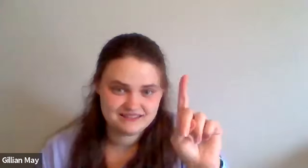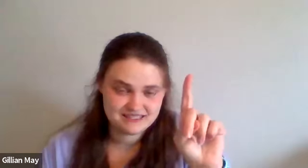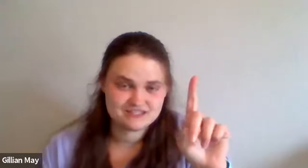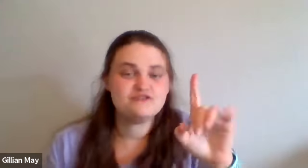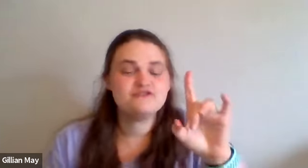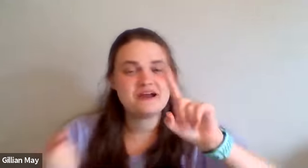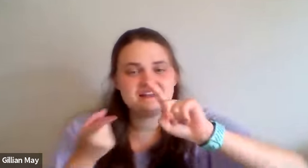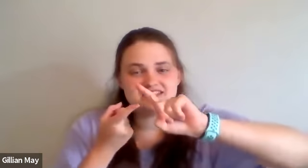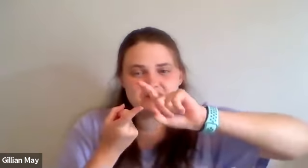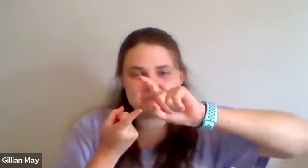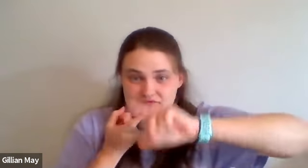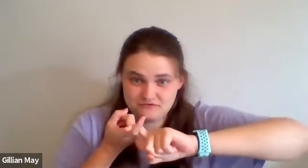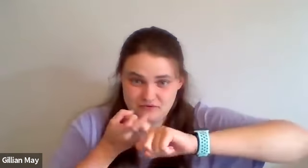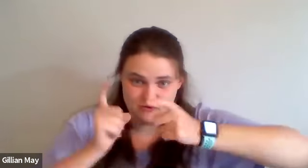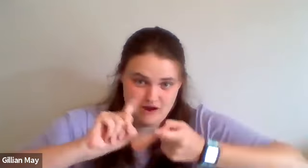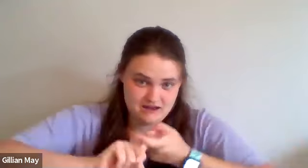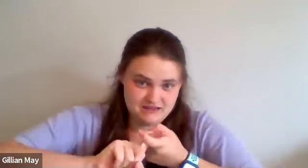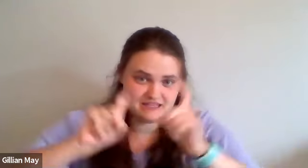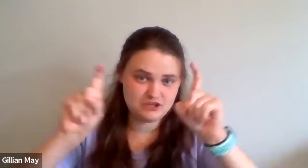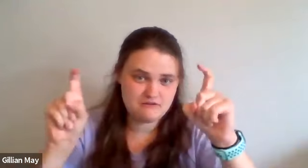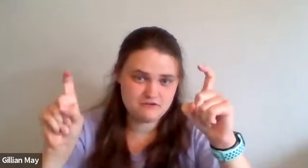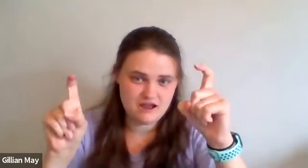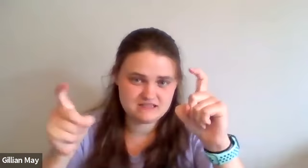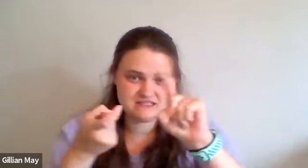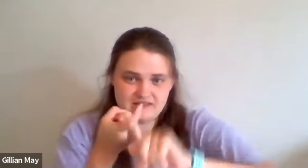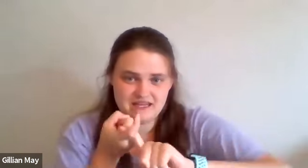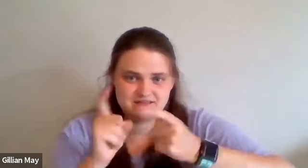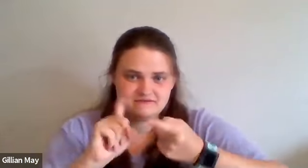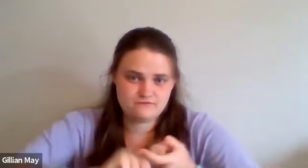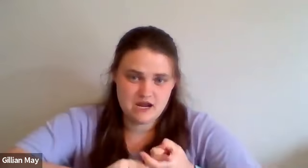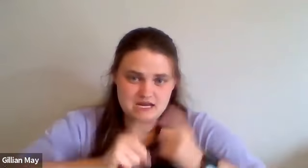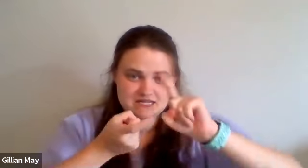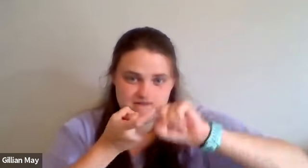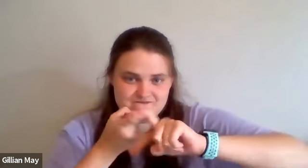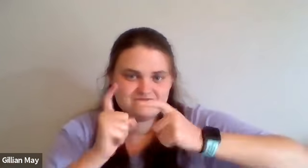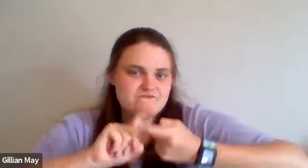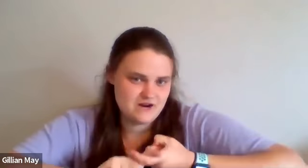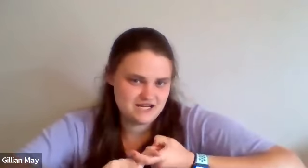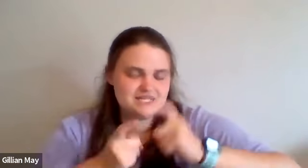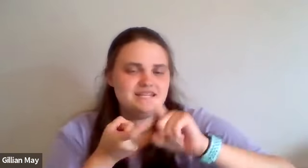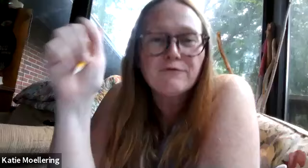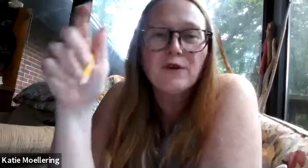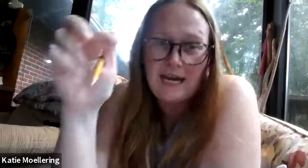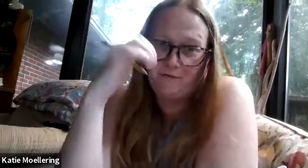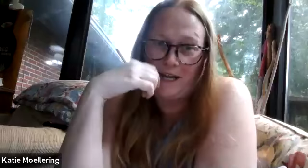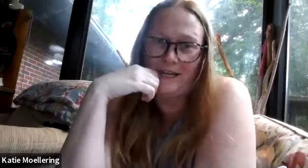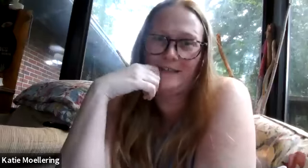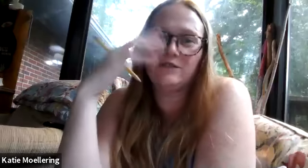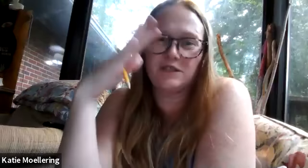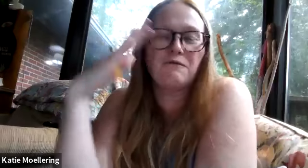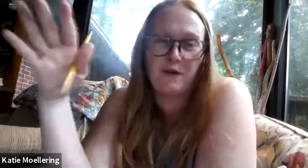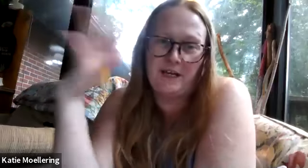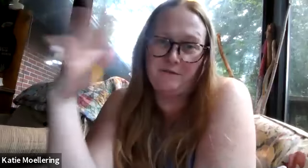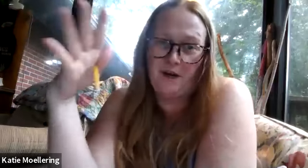Friend. So friend is gonna be friend. It's like you have your X's and they friend. Not fried friend, just a Oh.